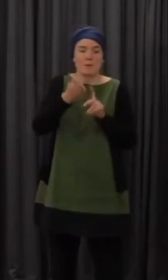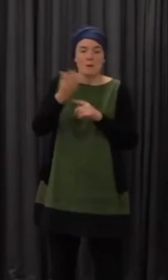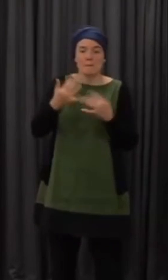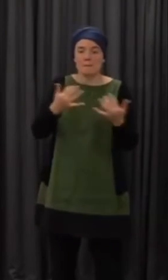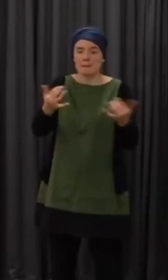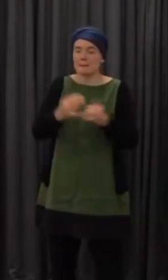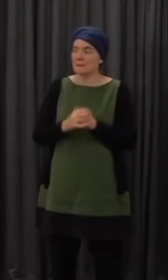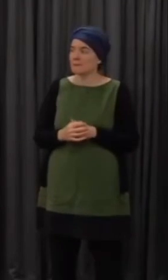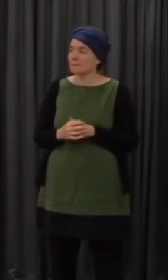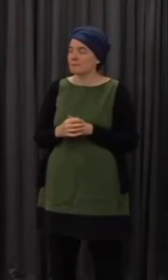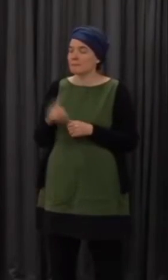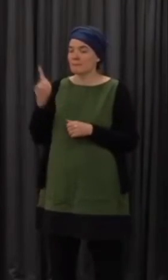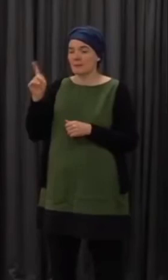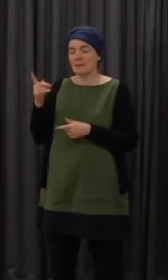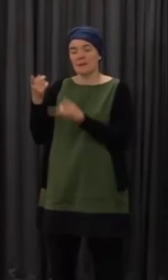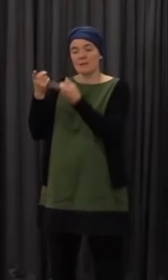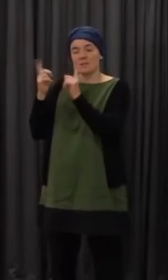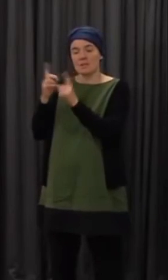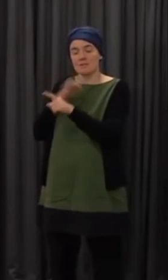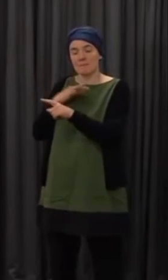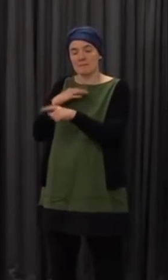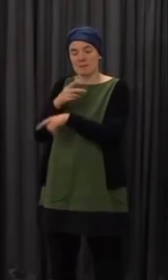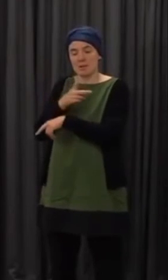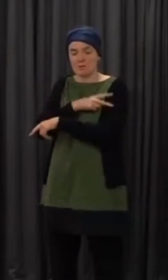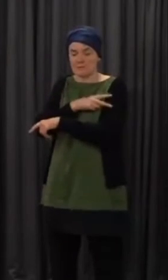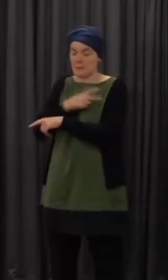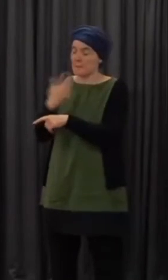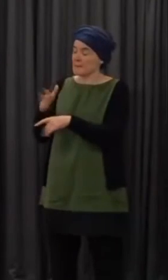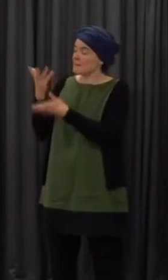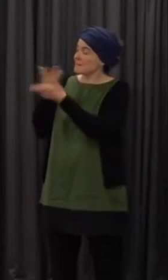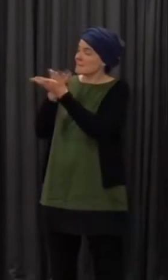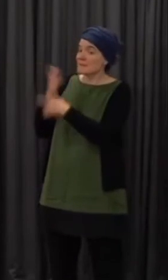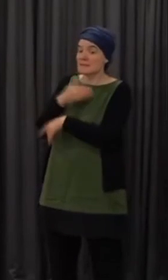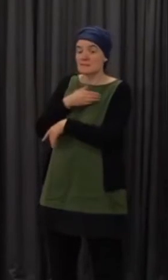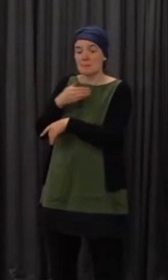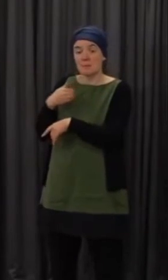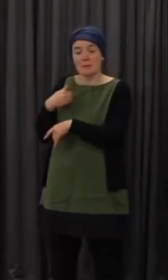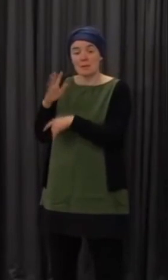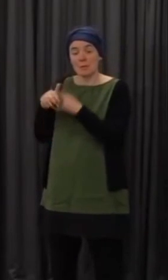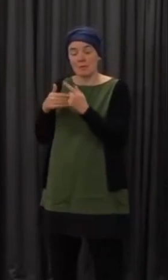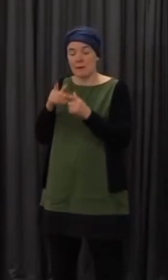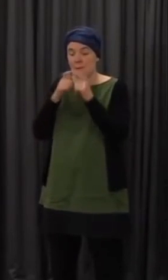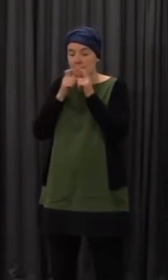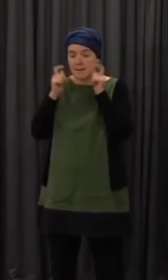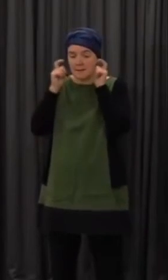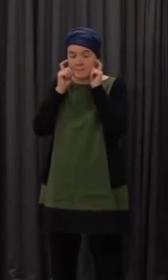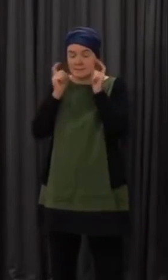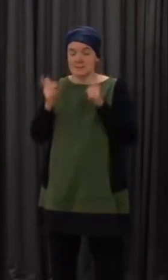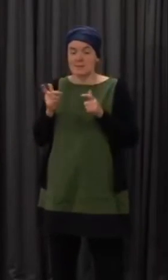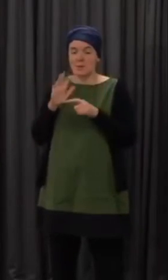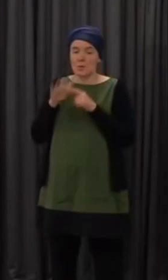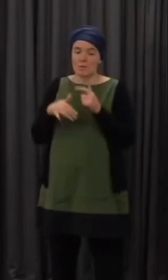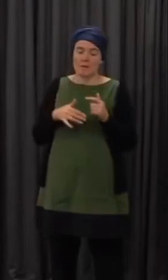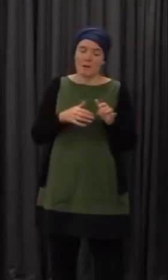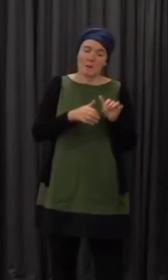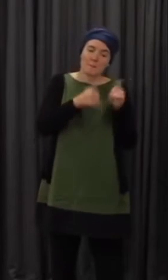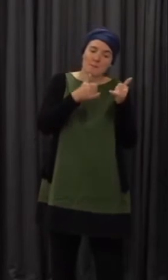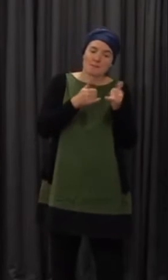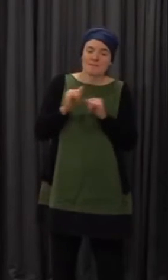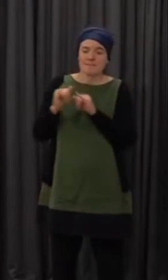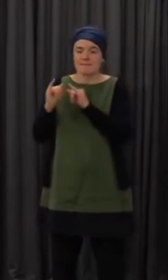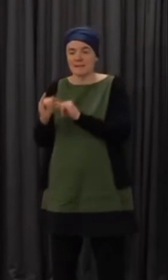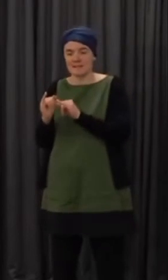his advice to the Welsh Government on the pros and cons of. I want to be really clear about this. What we are talking